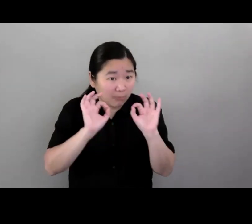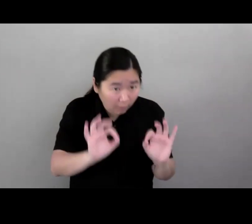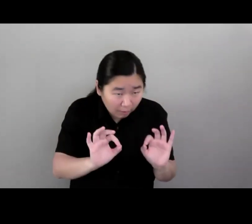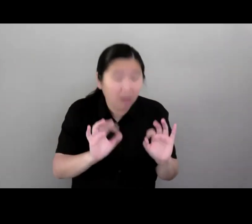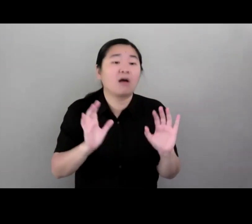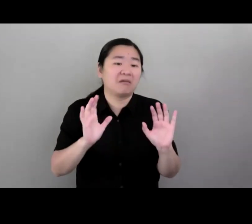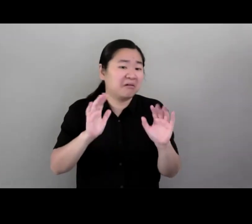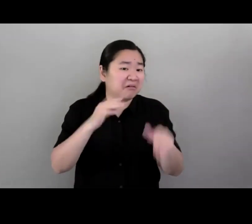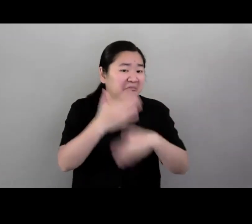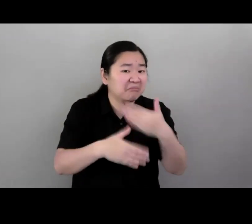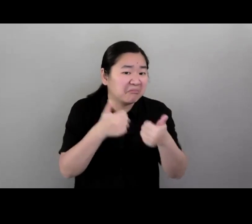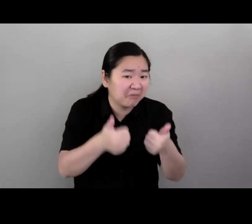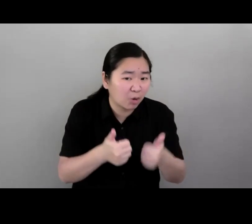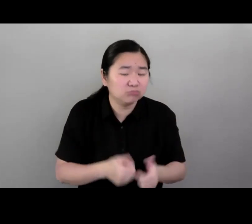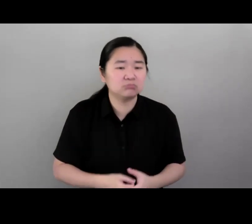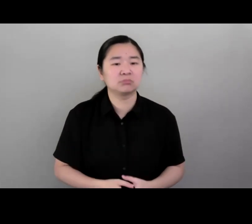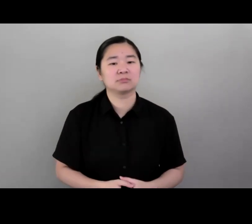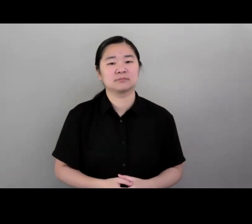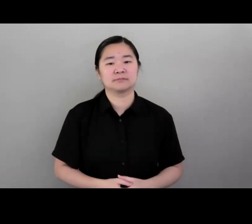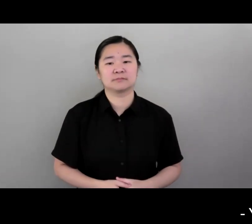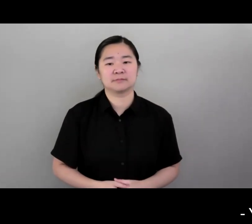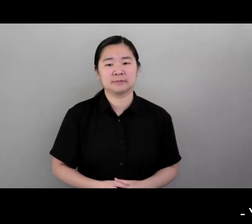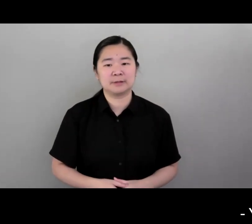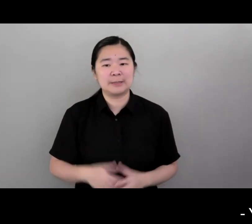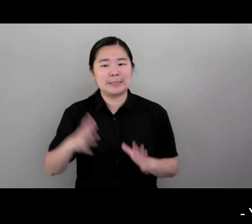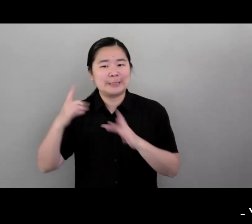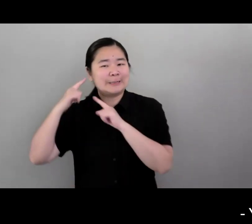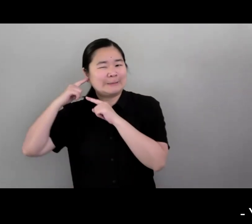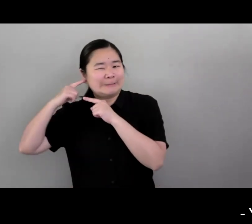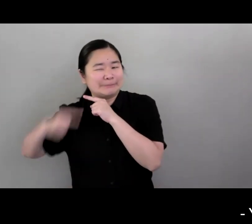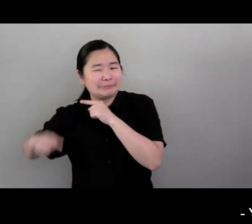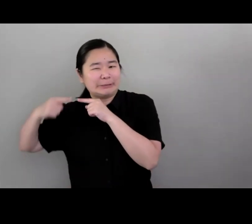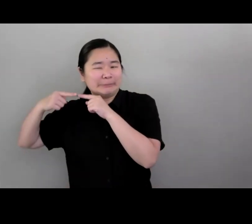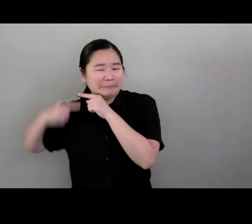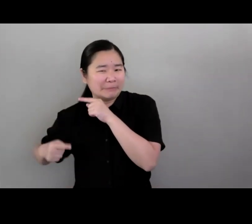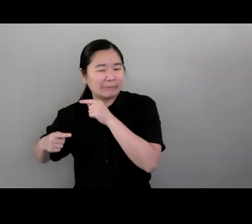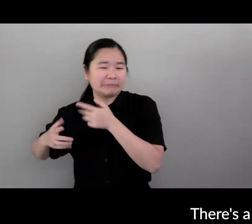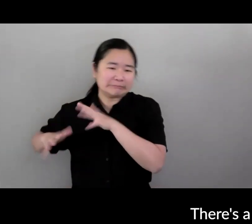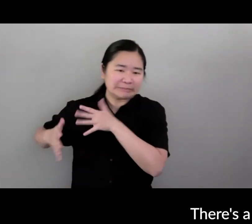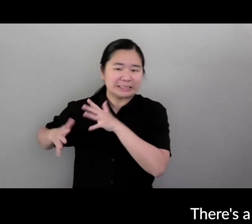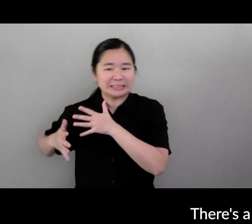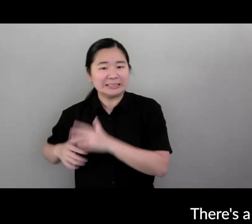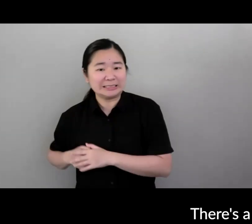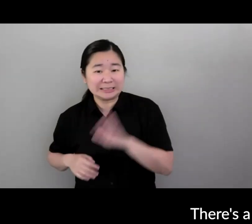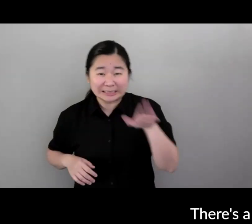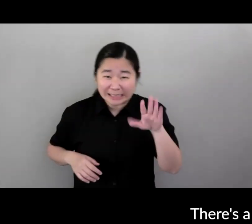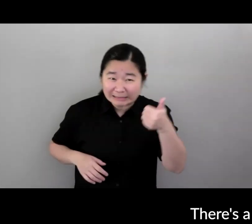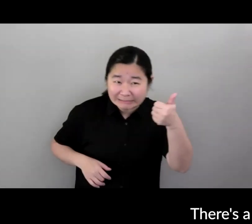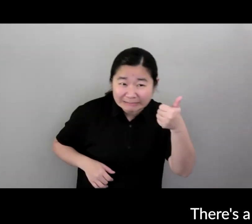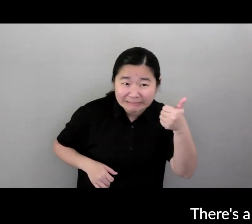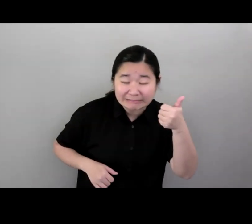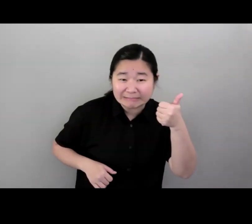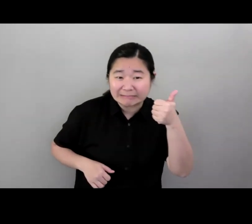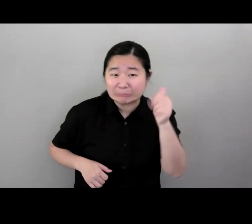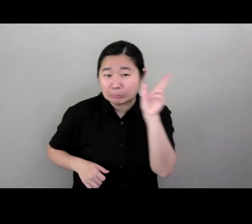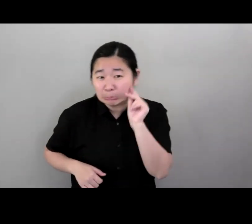All right. Yes. Is that better? Yes. Is that better, Yes. Amber? Yes. There's a bit of a lag, but it's fine. Thank you.